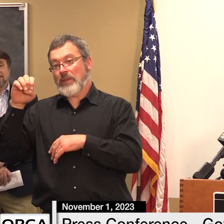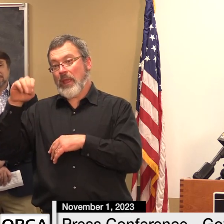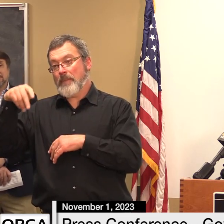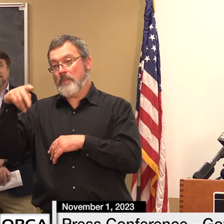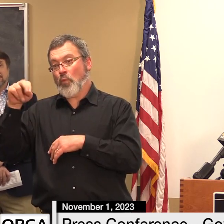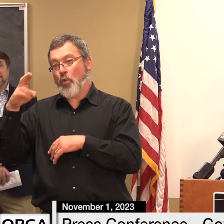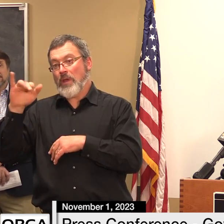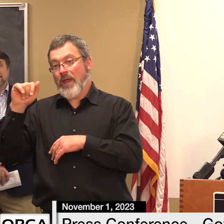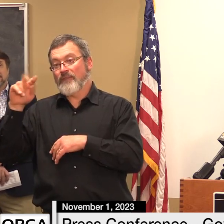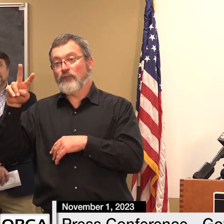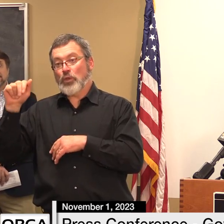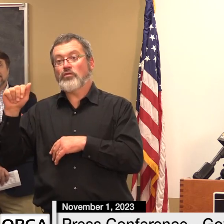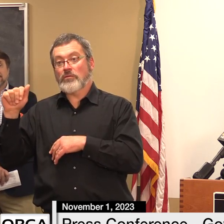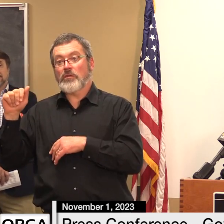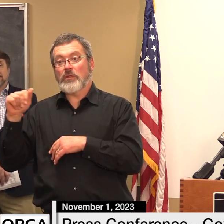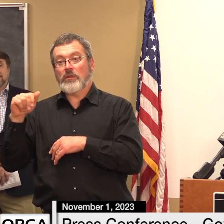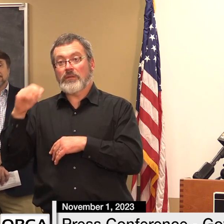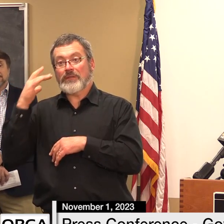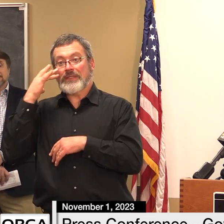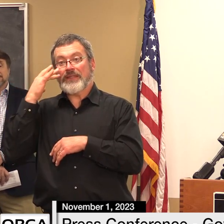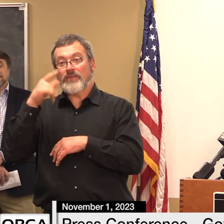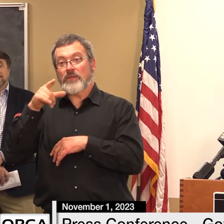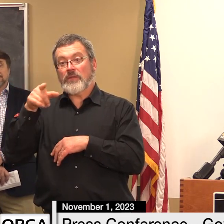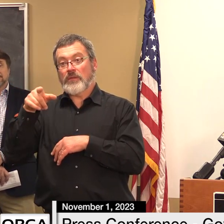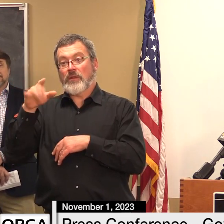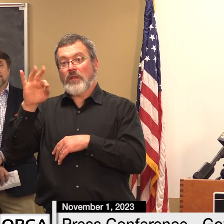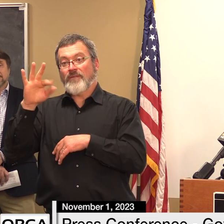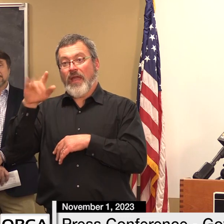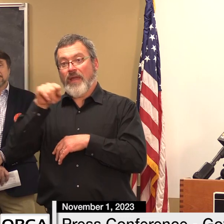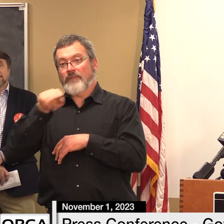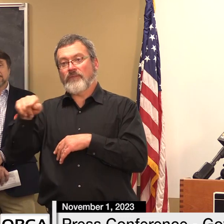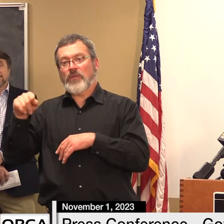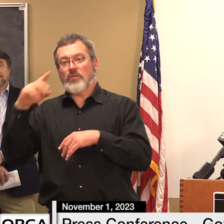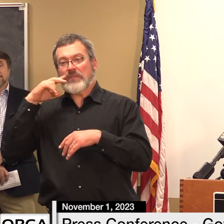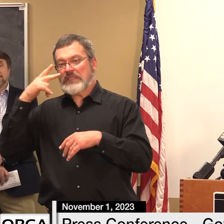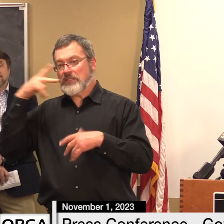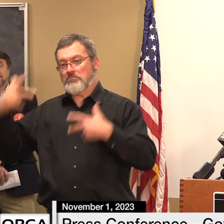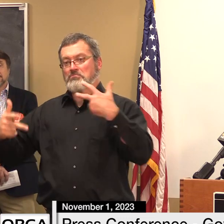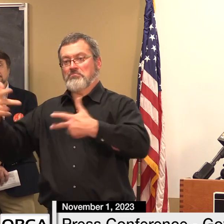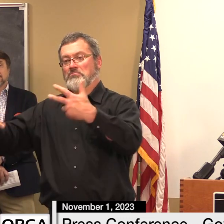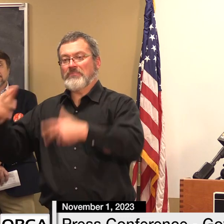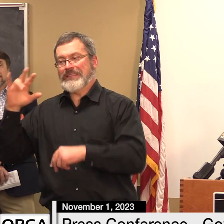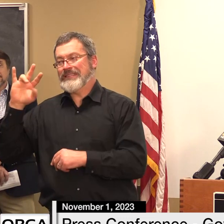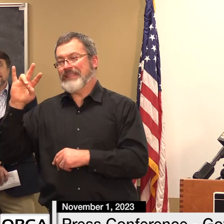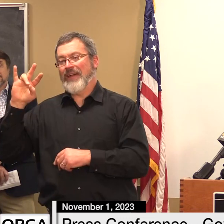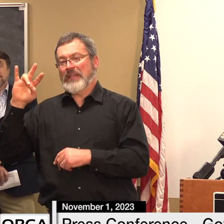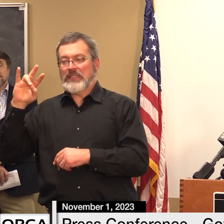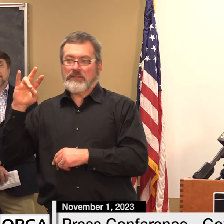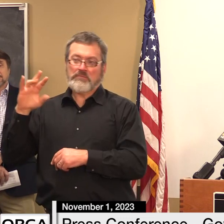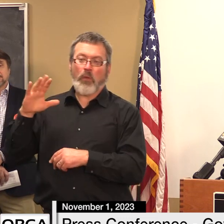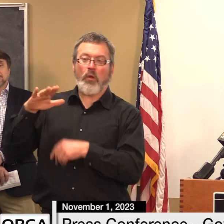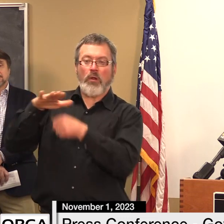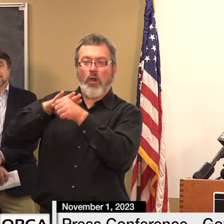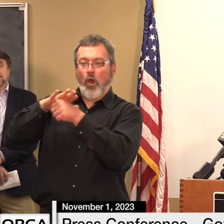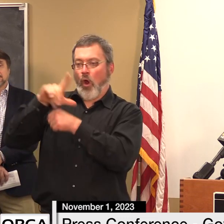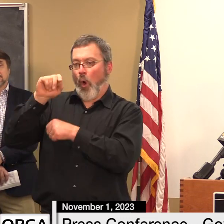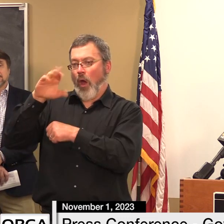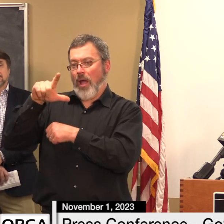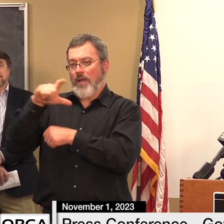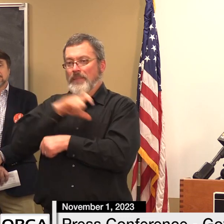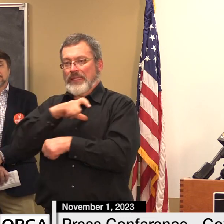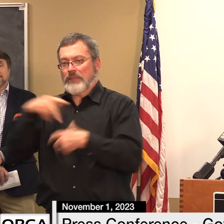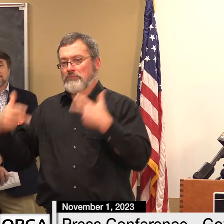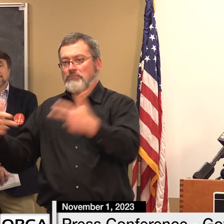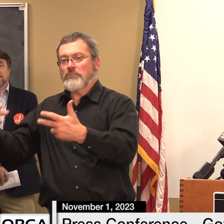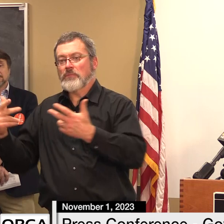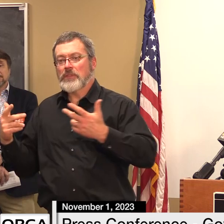on I-95, you'll probably see 6 or 7 local police officers there who are